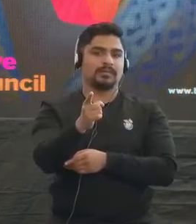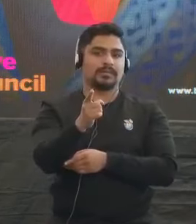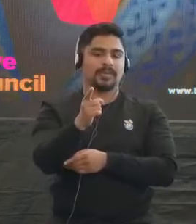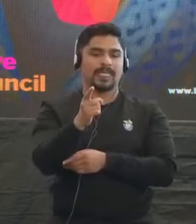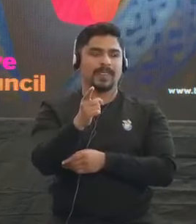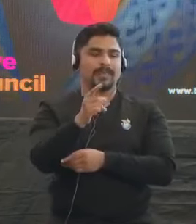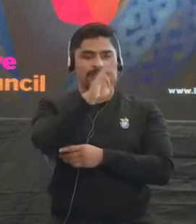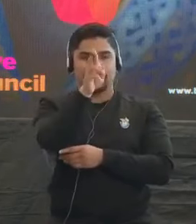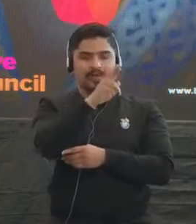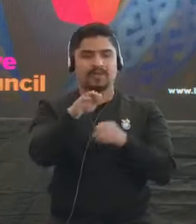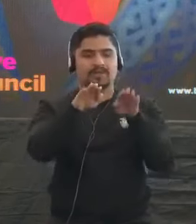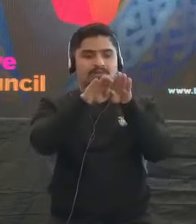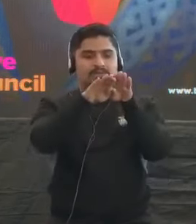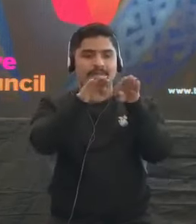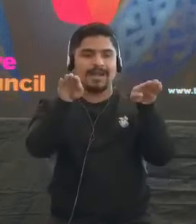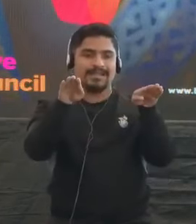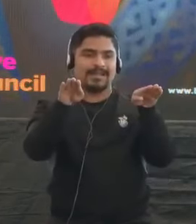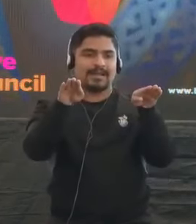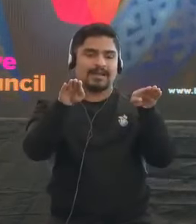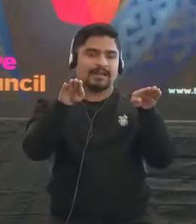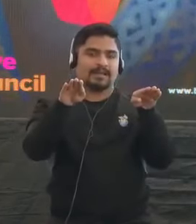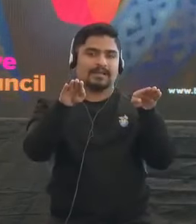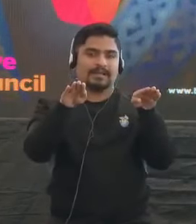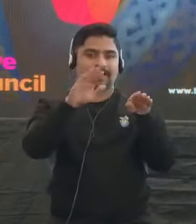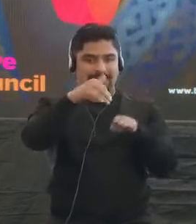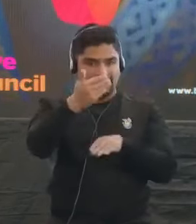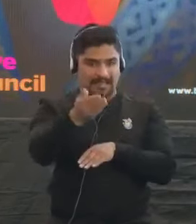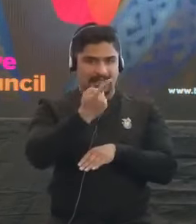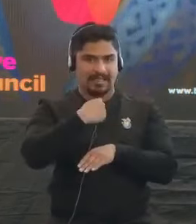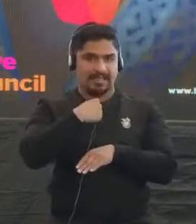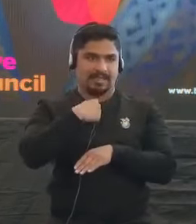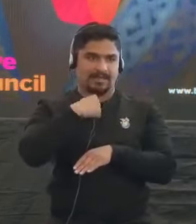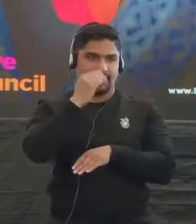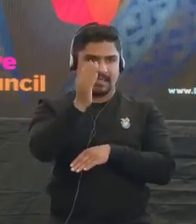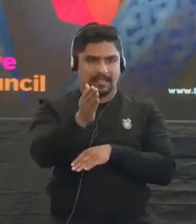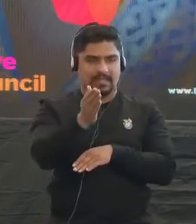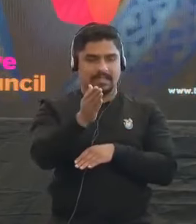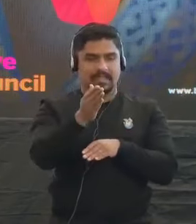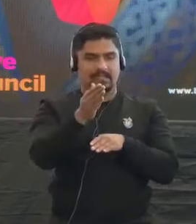equality in consonance with equity